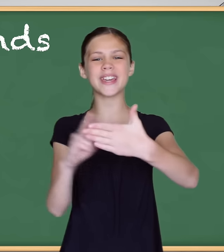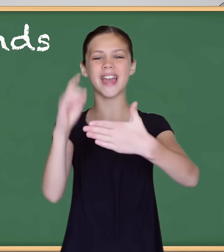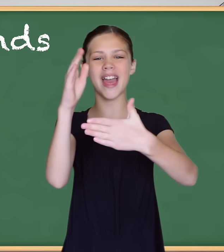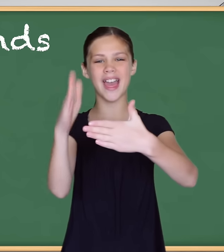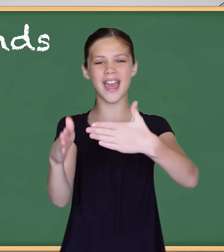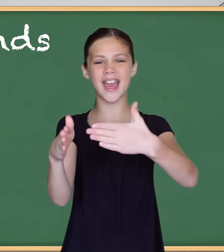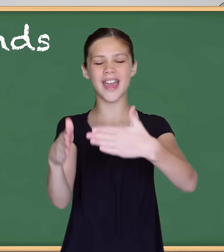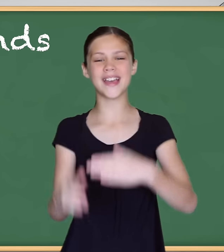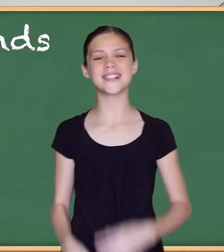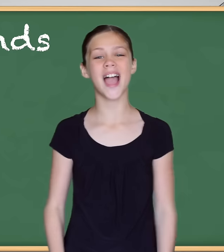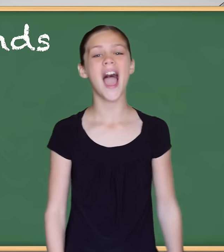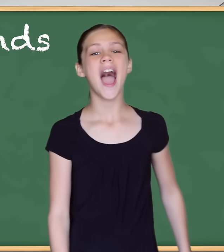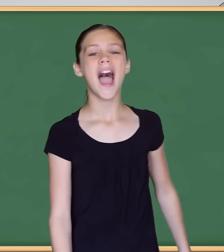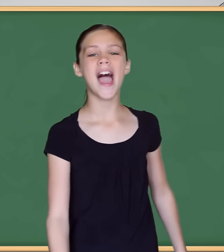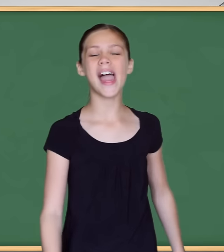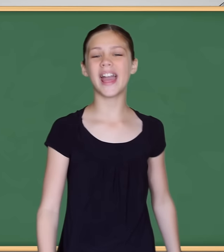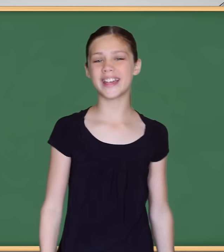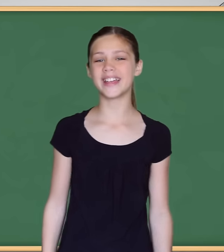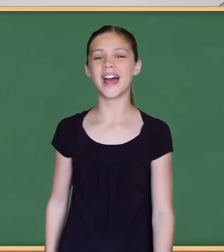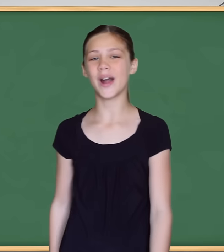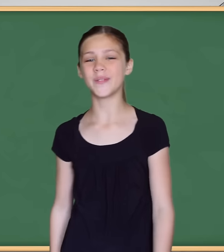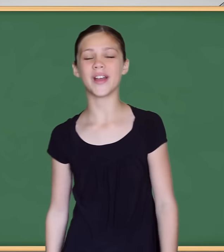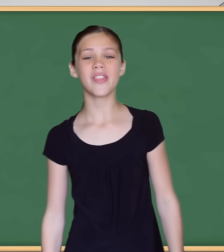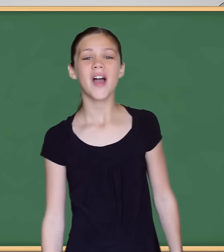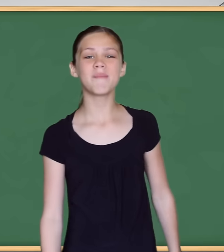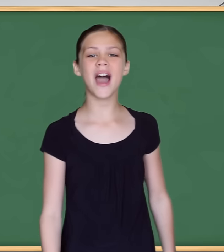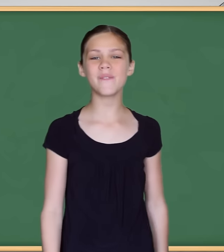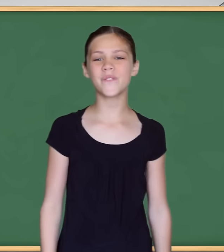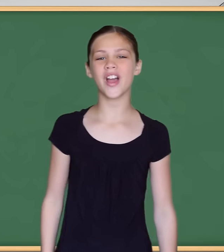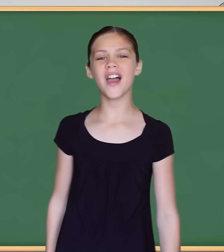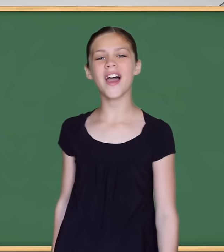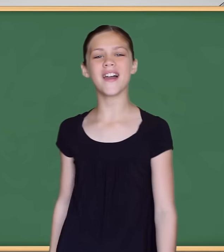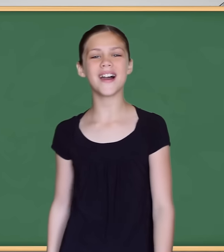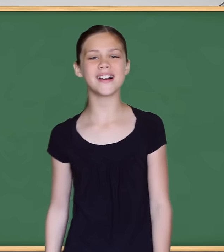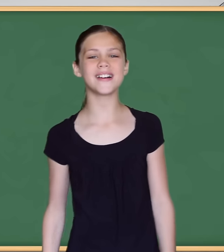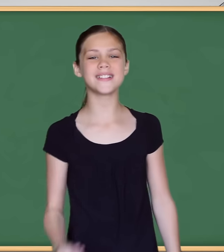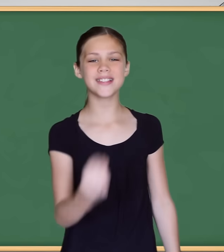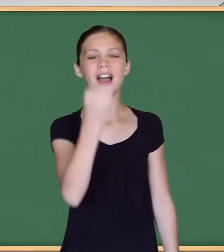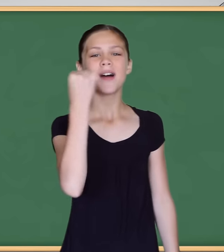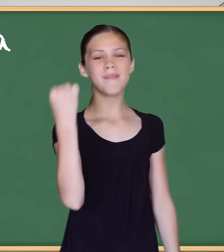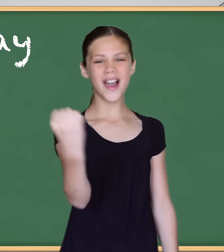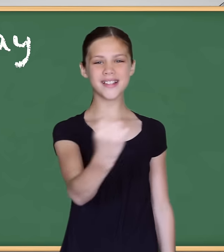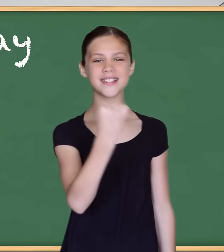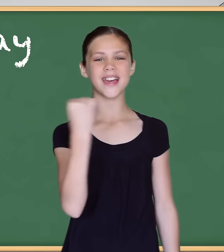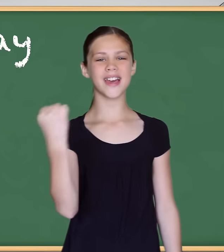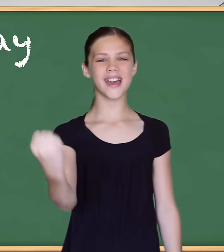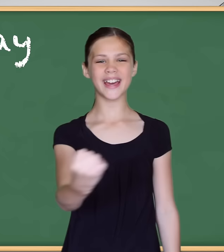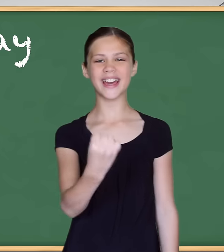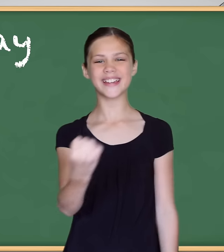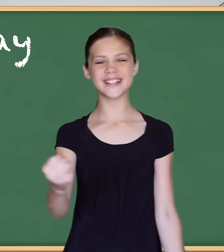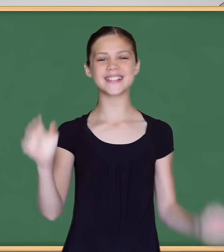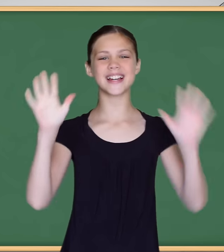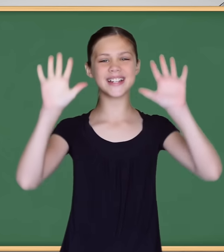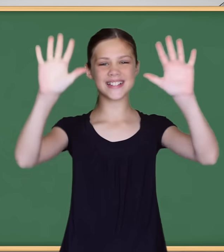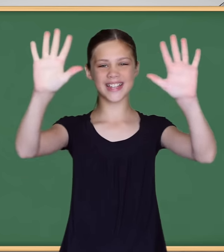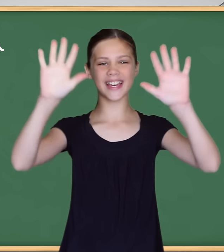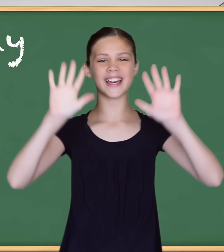weekends, hanging out with my friends. Monday to Sunday,